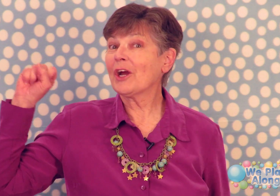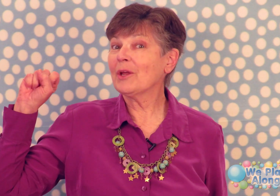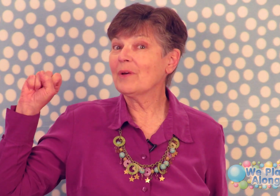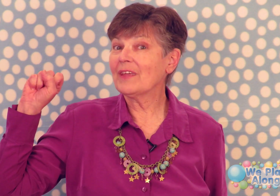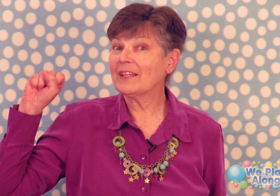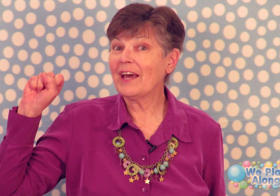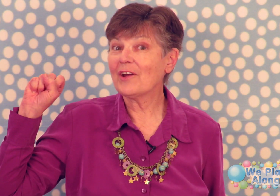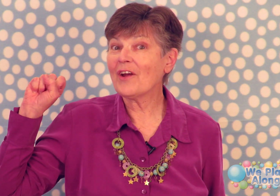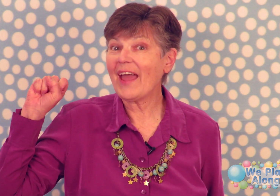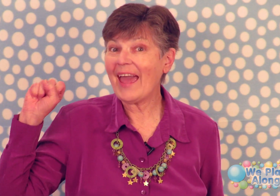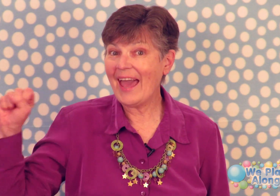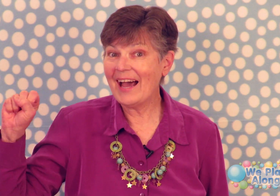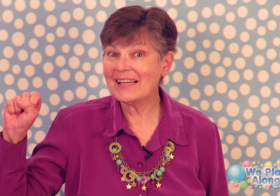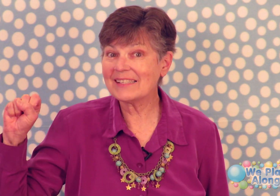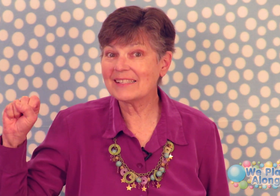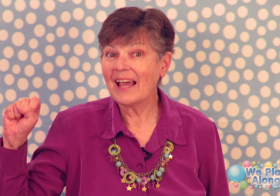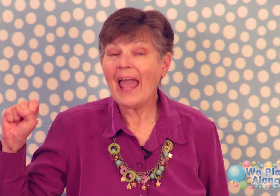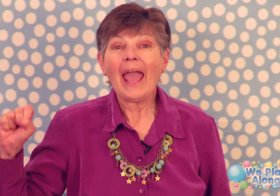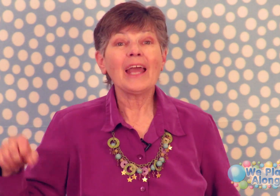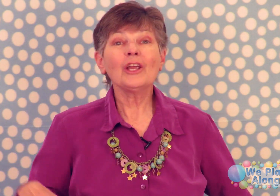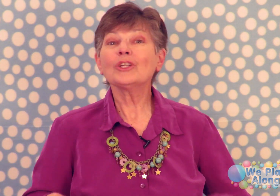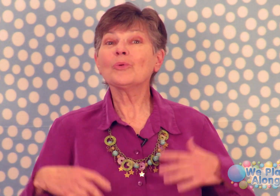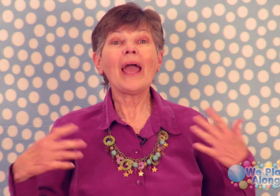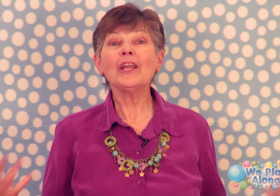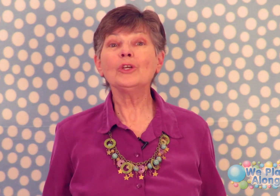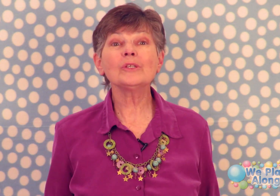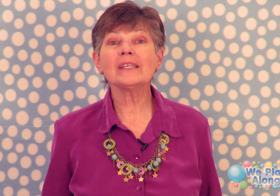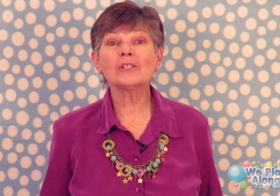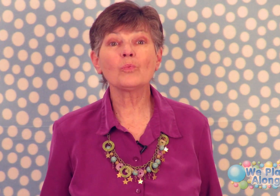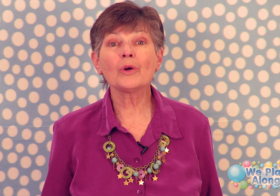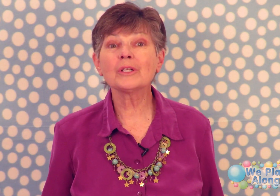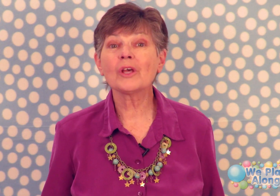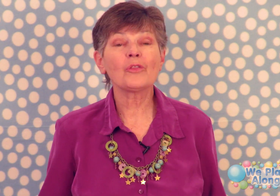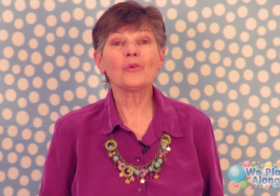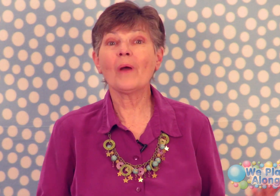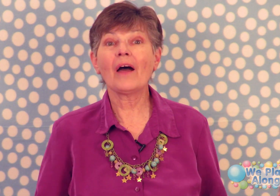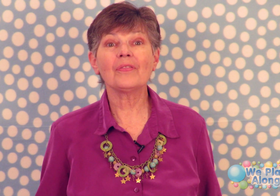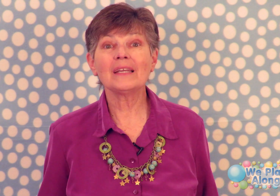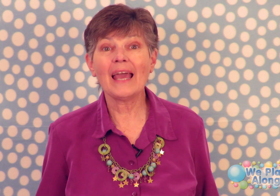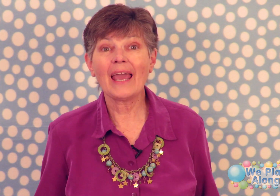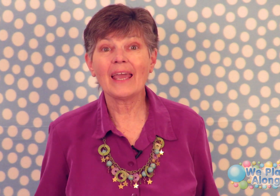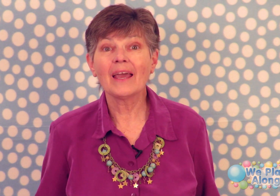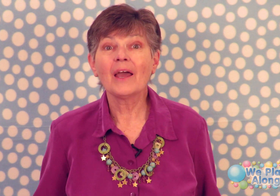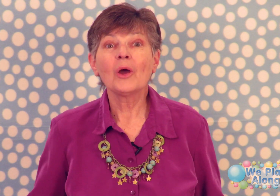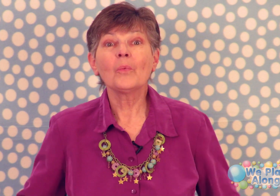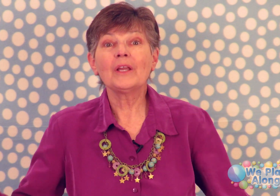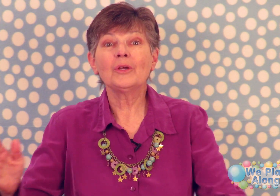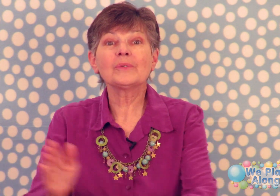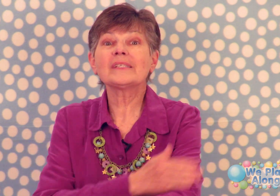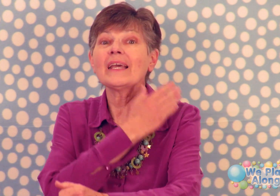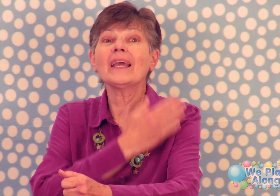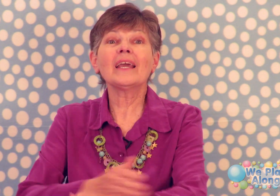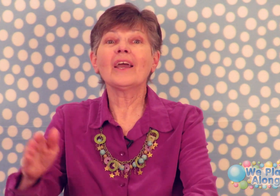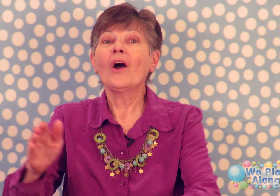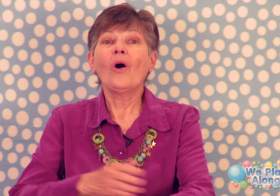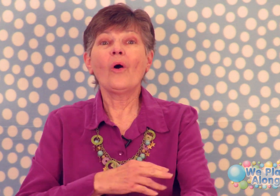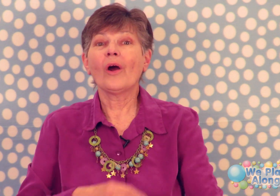starting with the letter S, and try and use these words throughout the day. When you sing